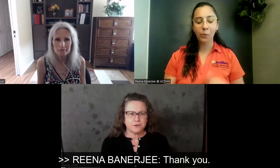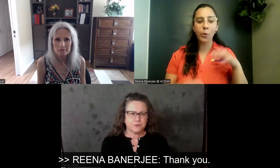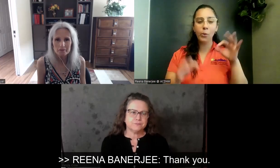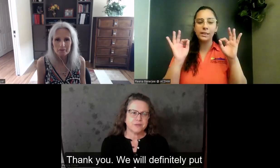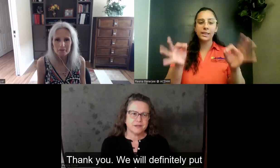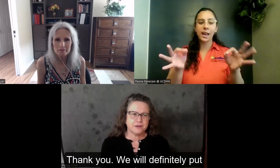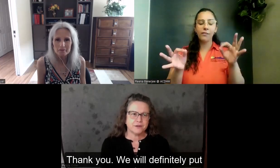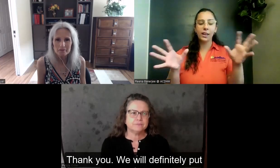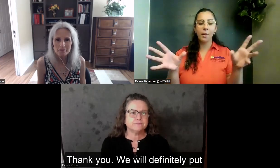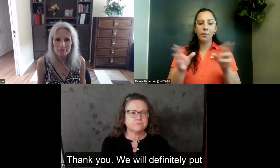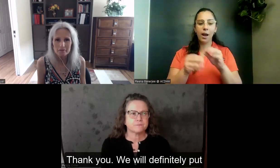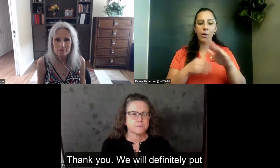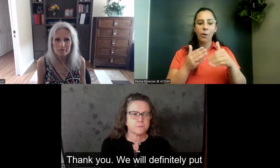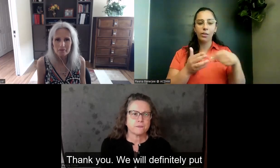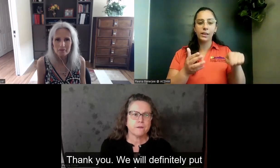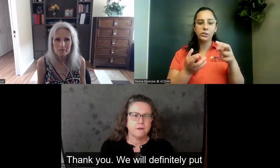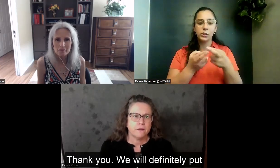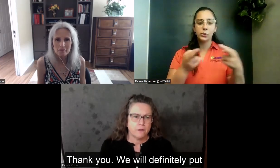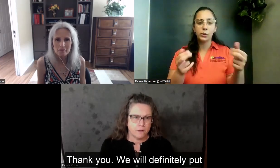Thank you. Thank you.